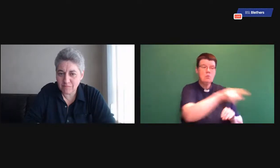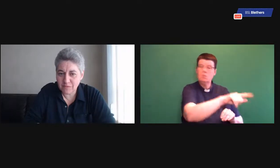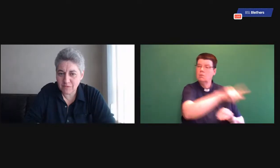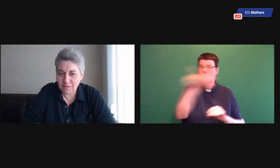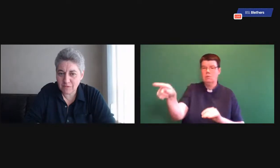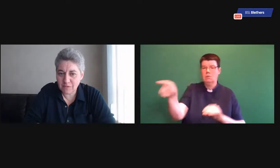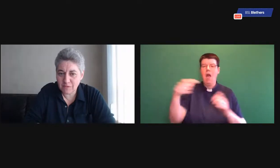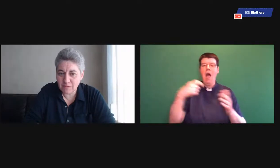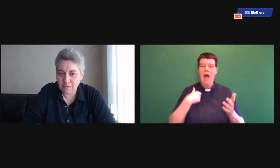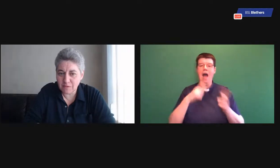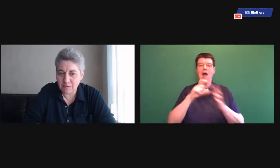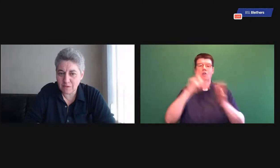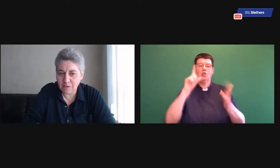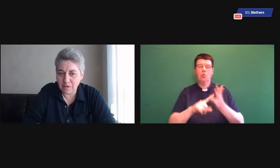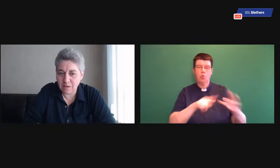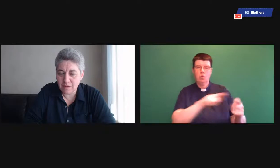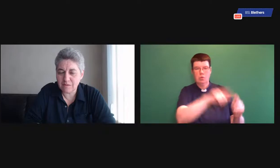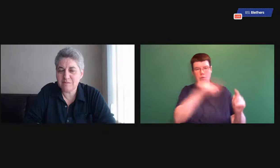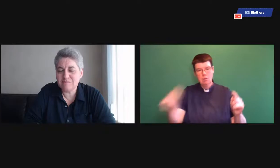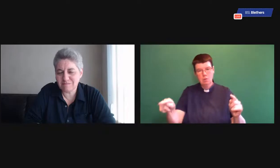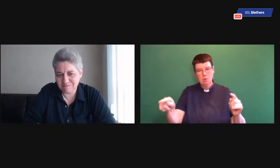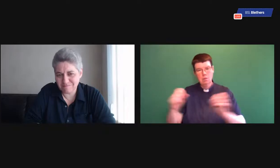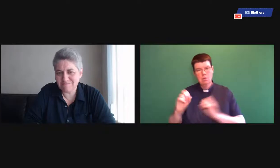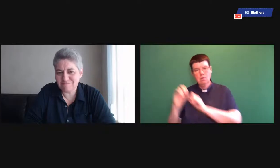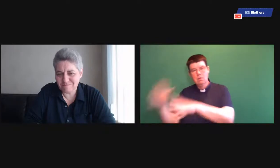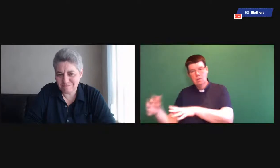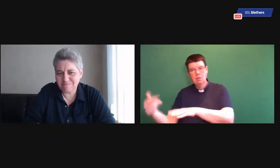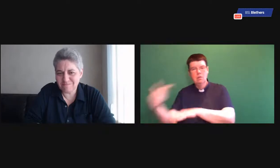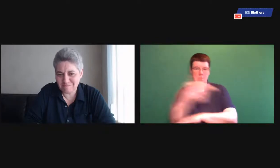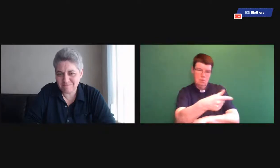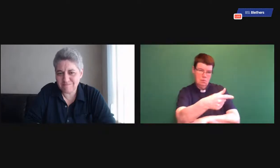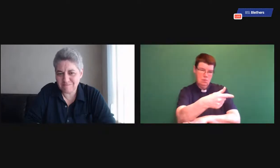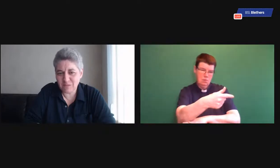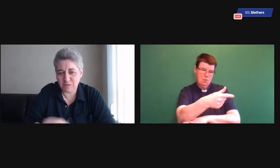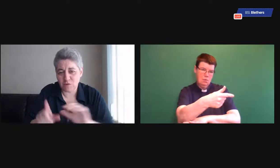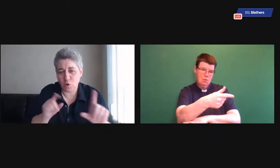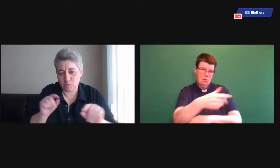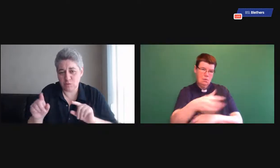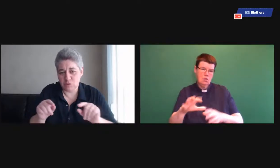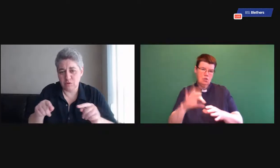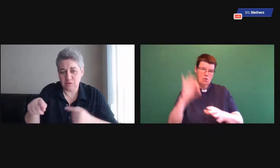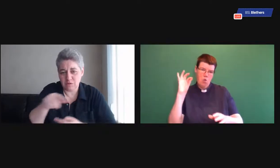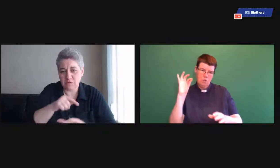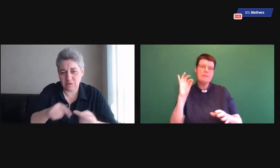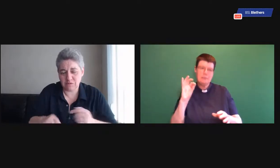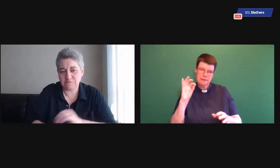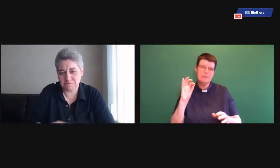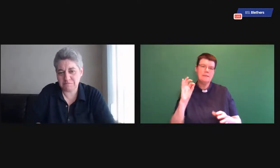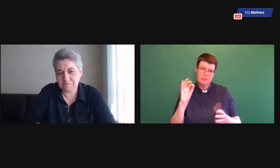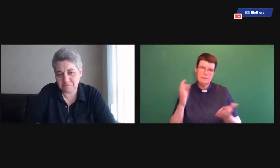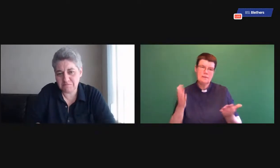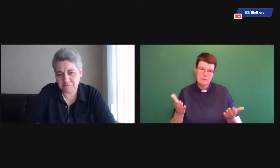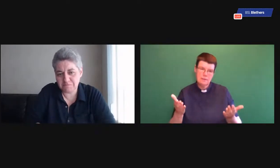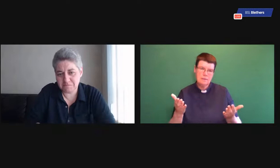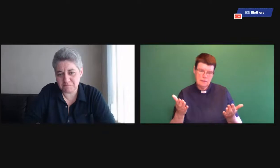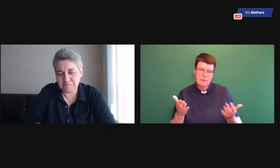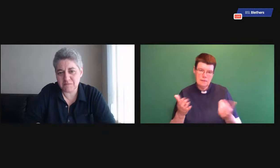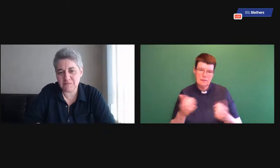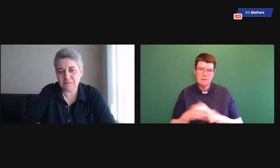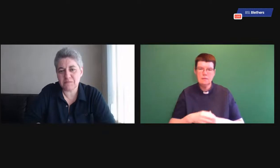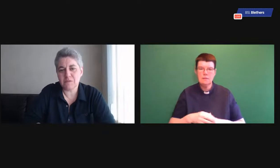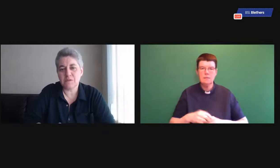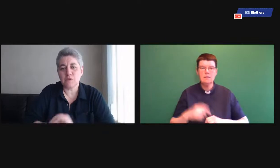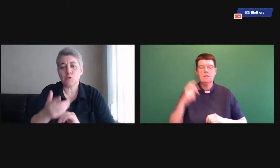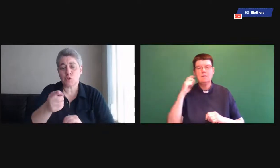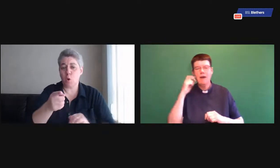is say, I do, and look to the partner and say, I do. So it was the choice of signing it all fully or I